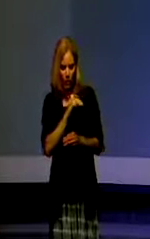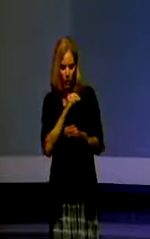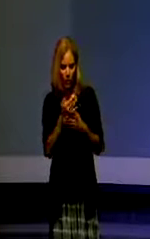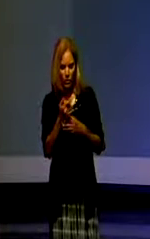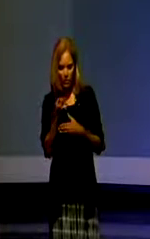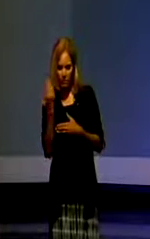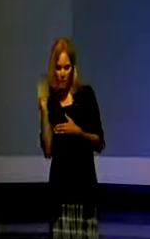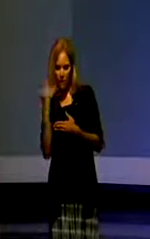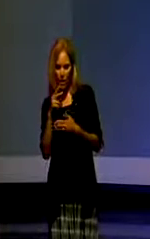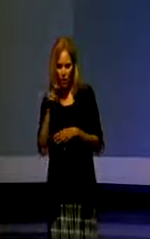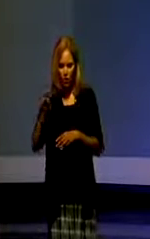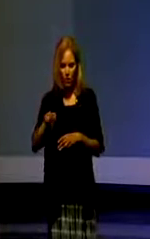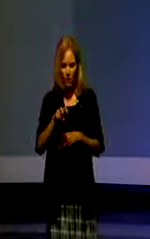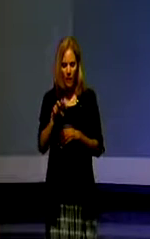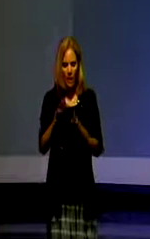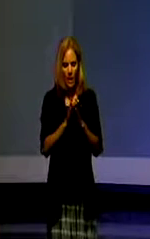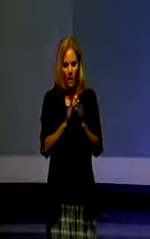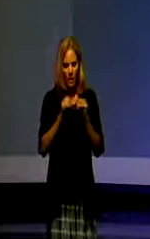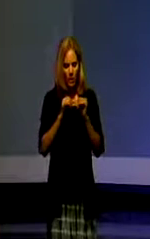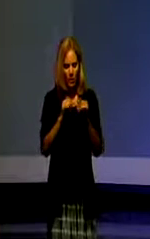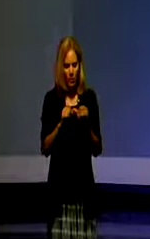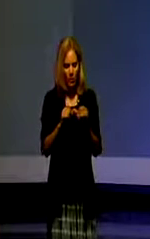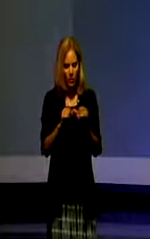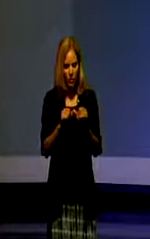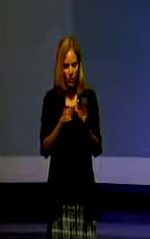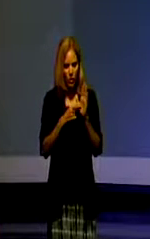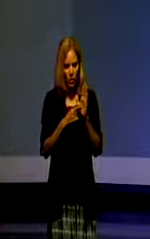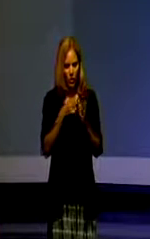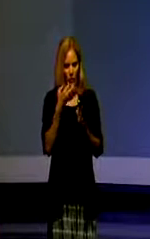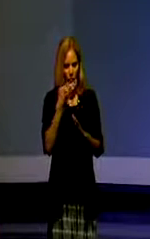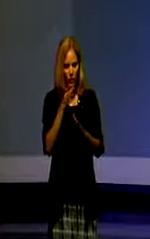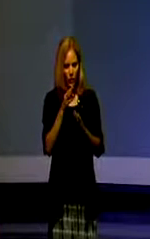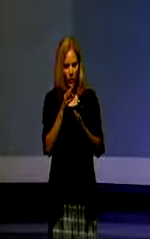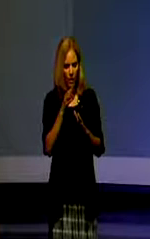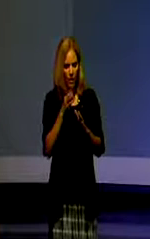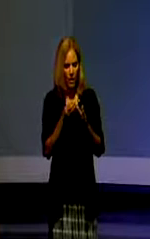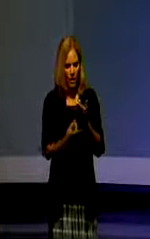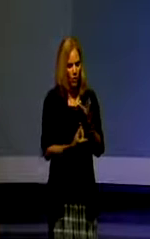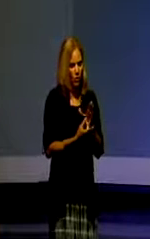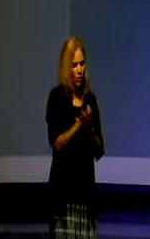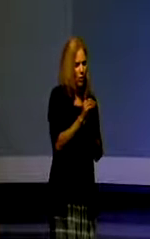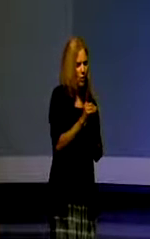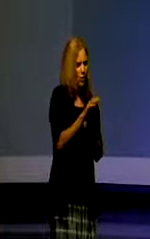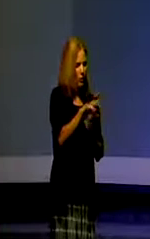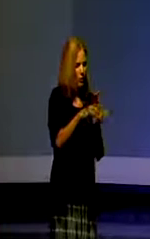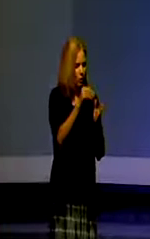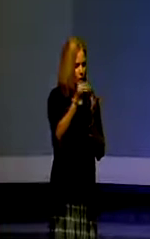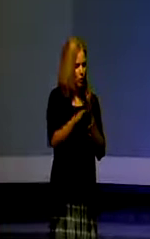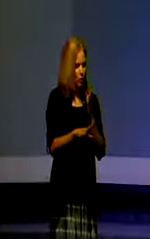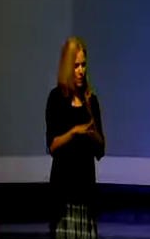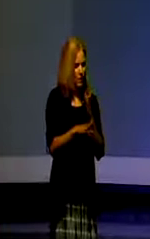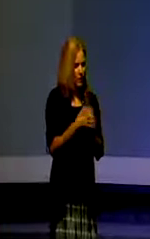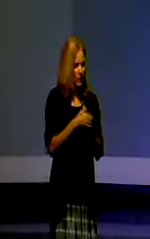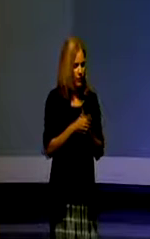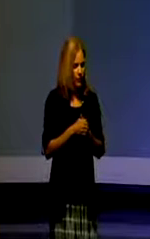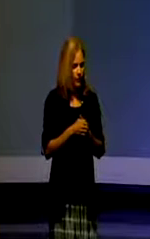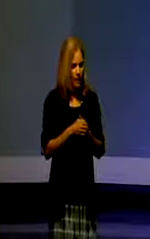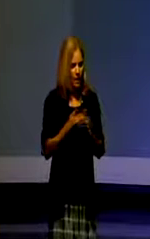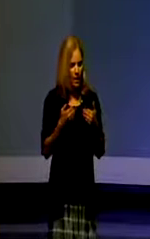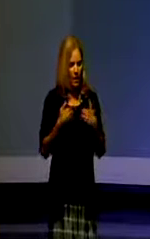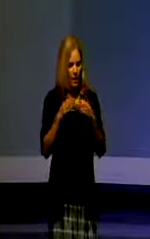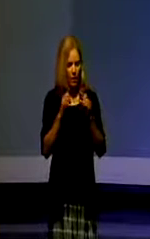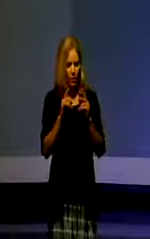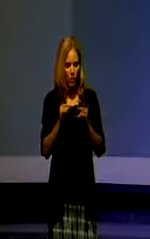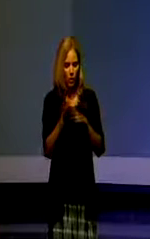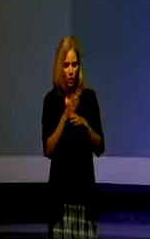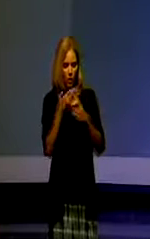last trip. And we ask that you would continue to bear fruit and grow those students and, Lord, folks that they had an opportunity to share